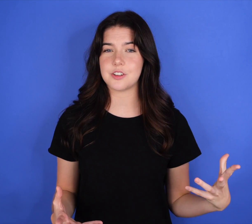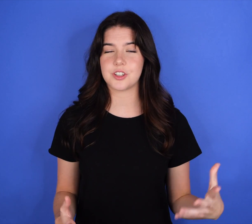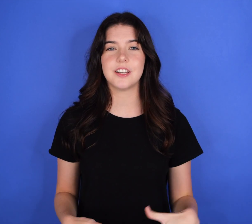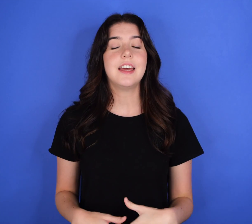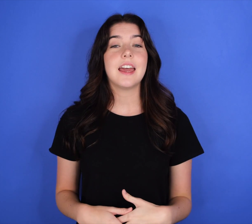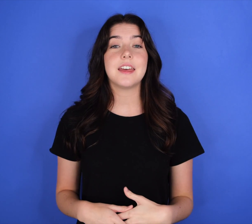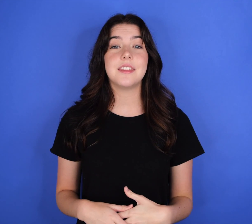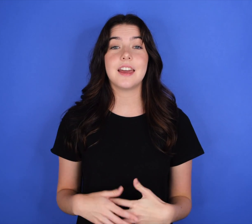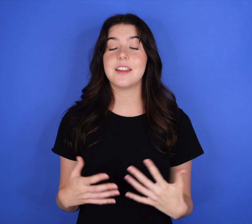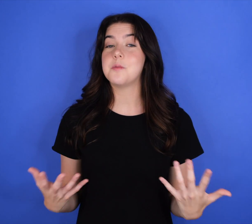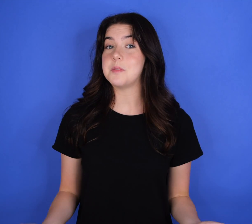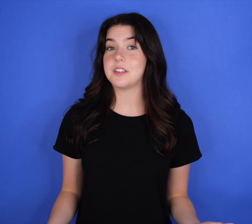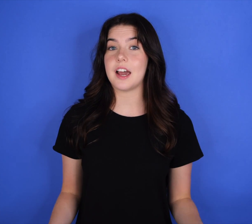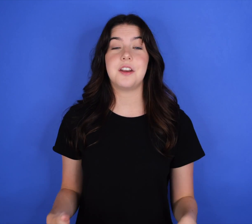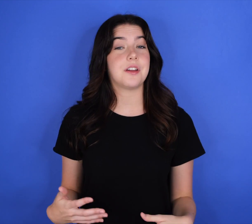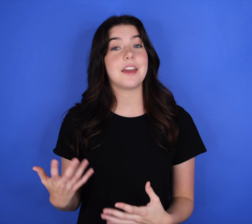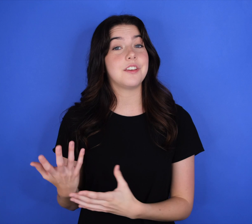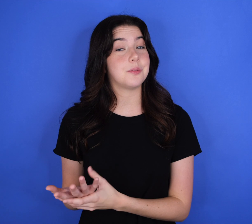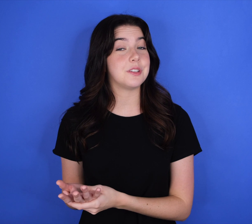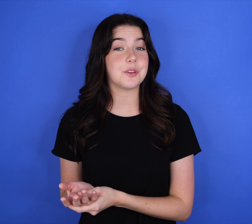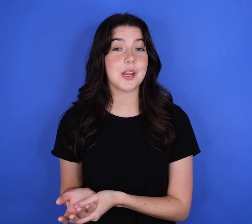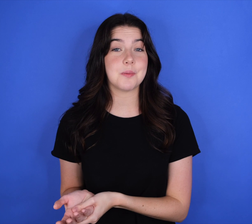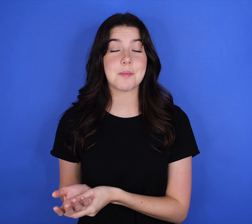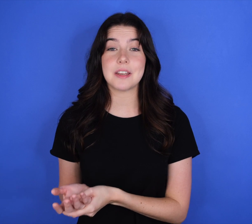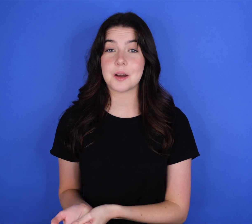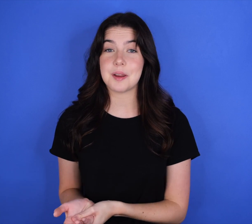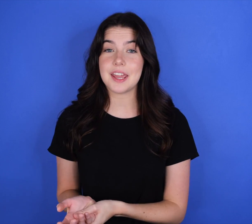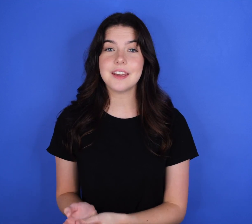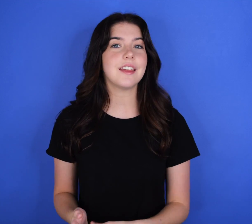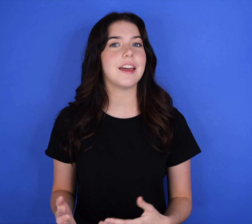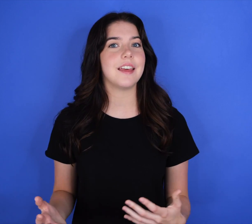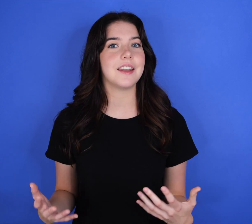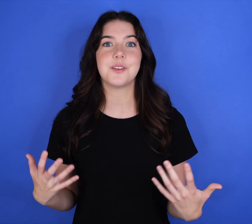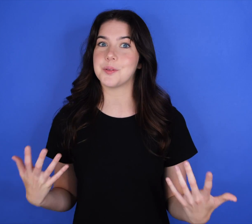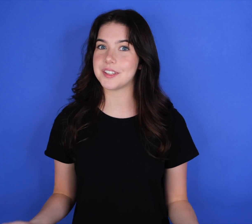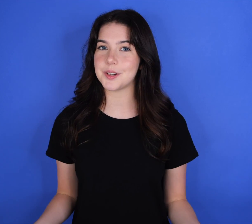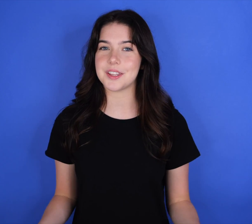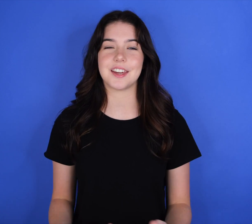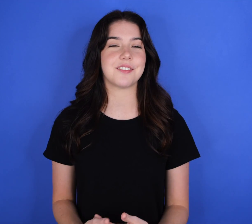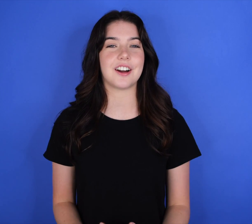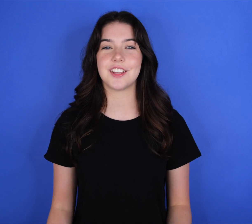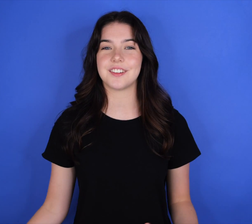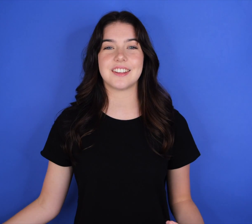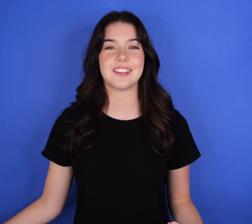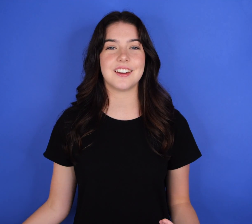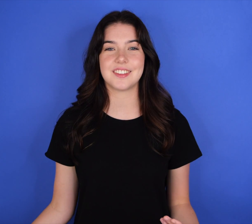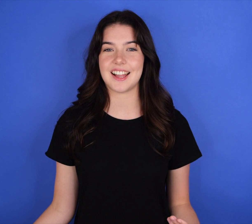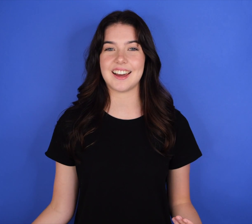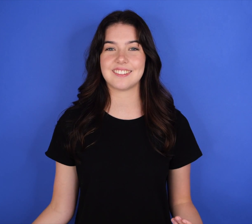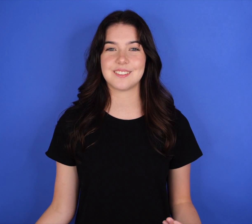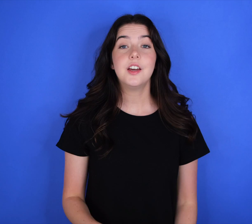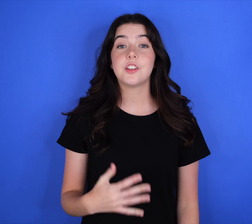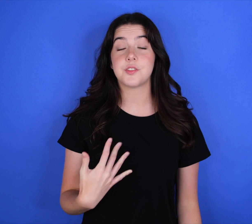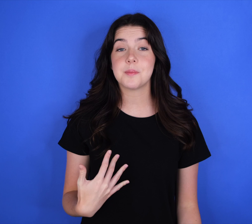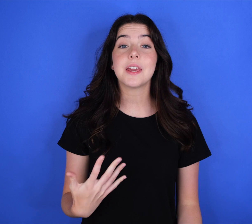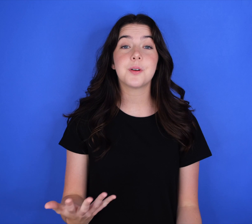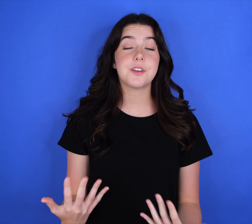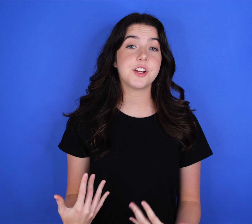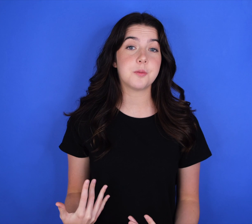natural, and then decide, okay, this one's going to be my dominant hand, and then you will stick with it for all the rest of the class. So for me, whenever you're